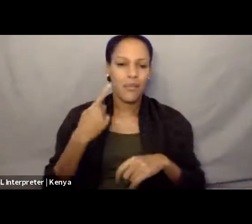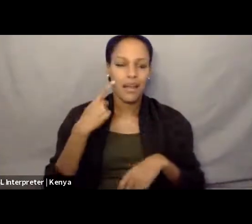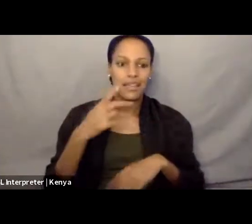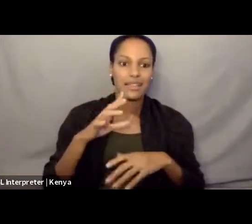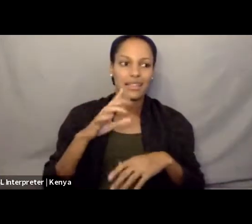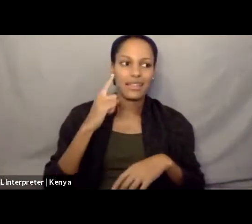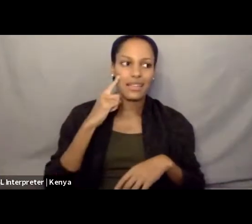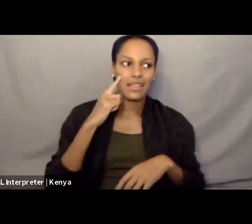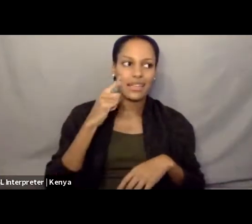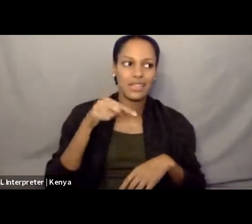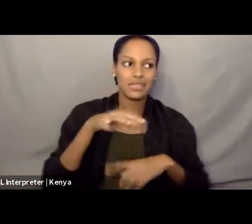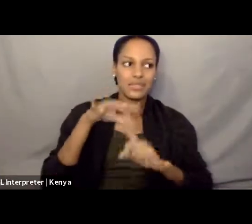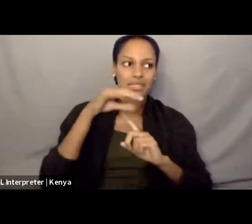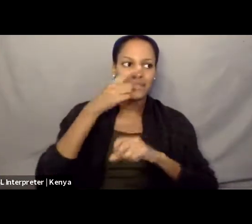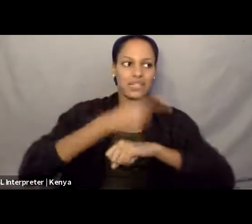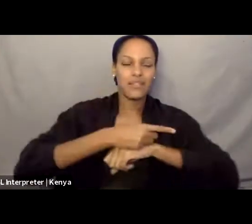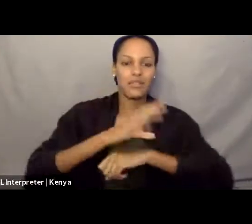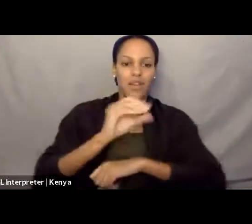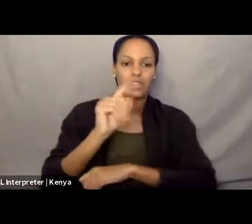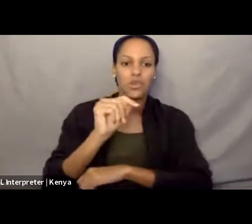October of